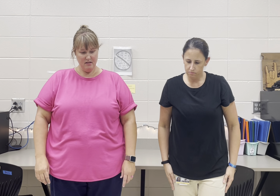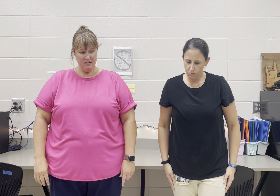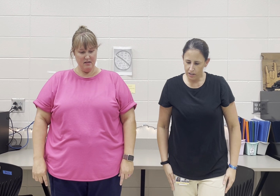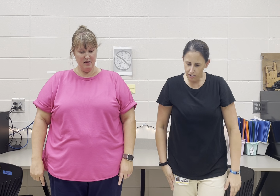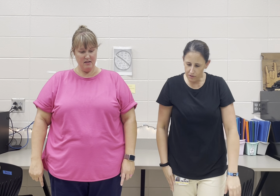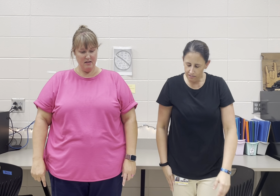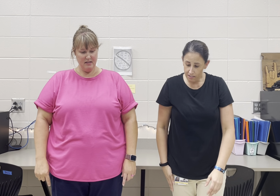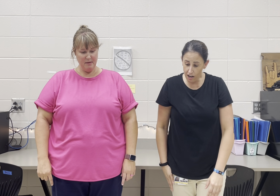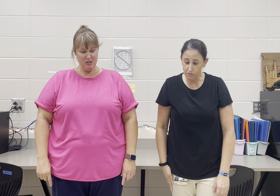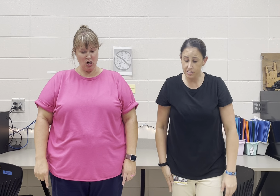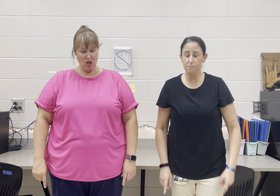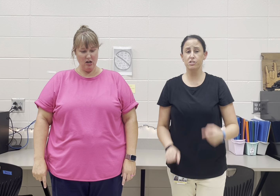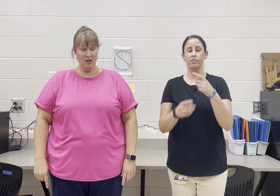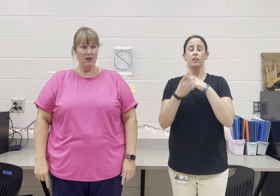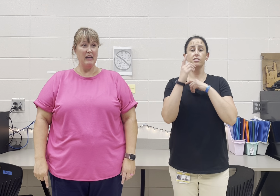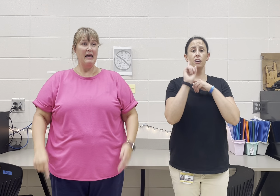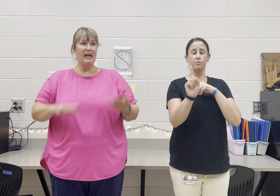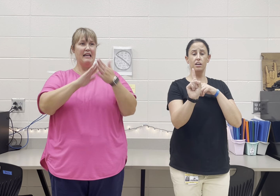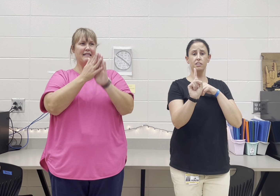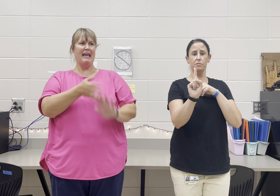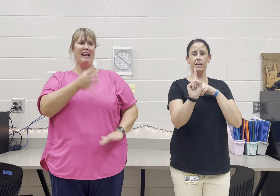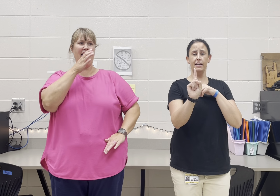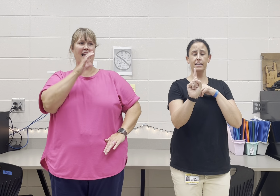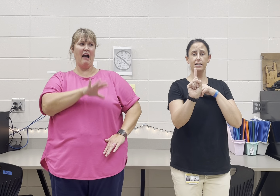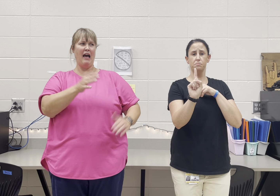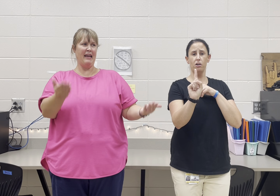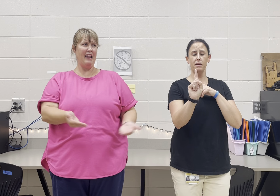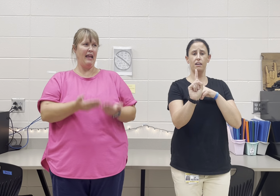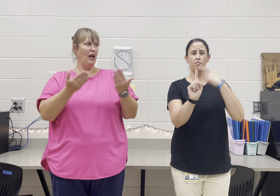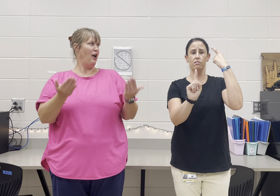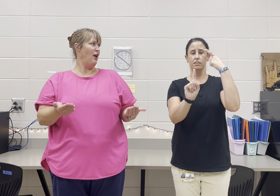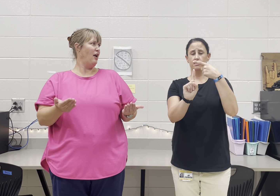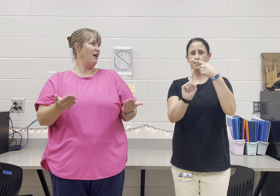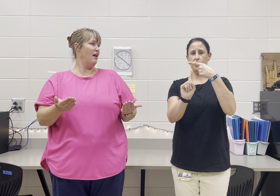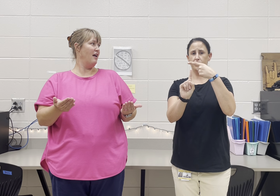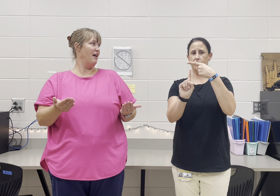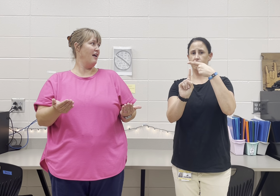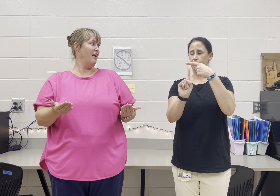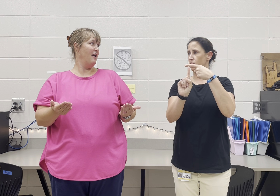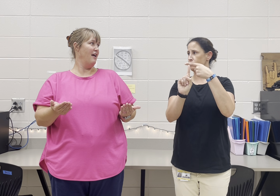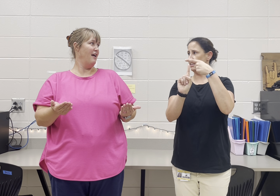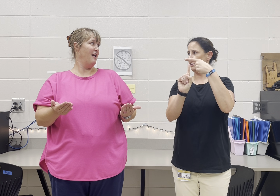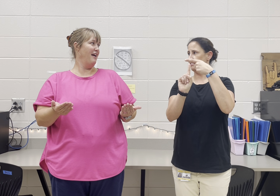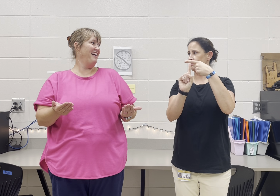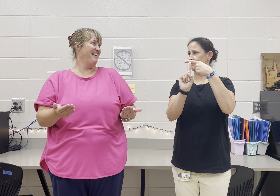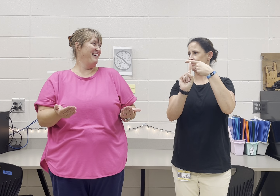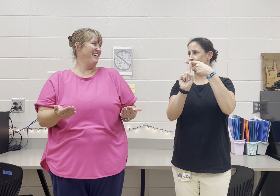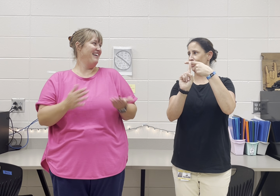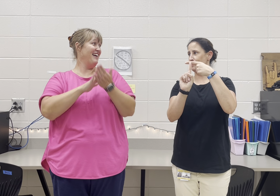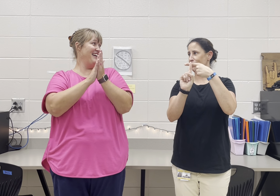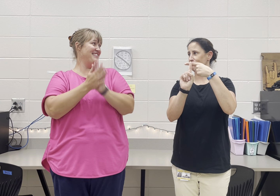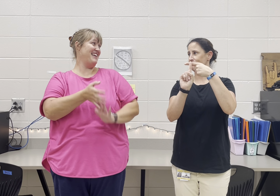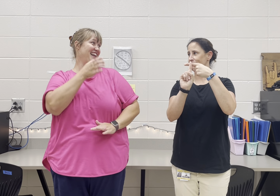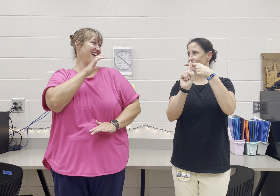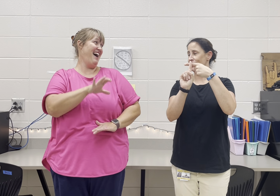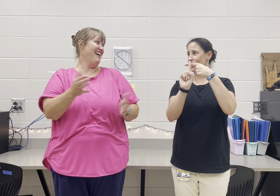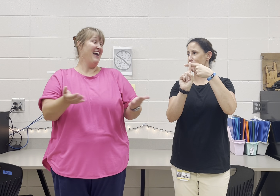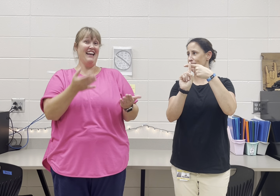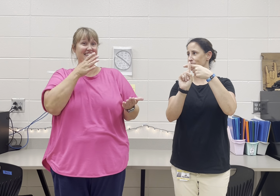Where are we? Oh, temperature. So non-dominant hand is palm out. Dominant, palm in. No, ma'am. No, ma'am. It is hot